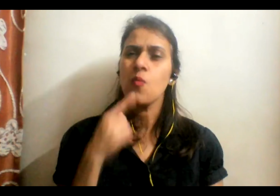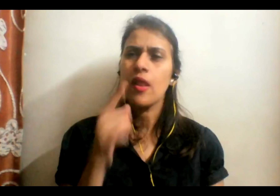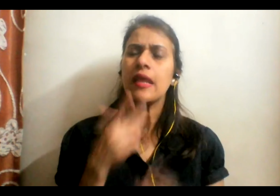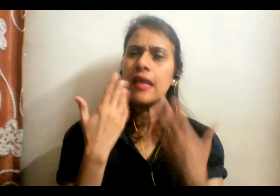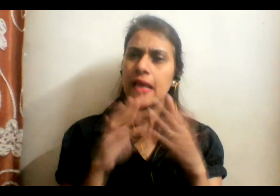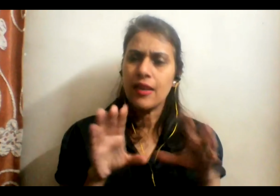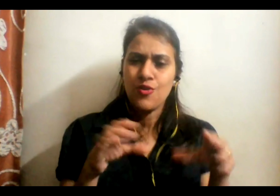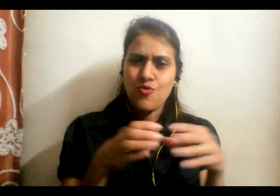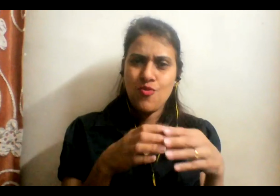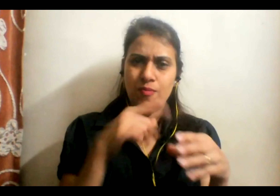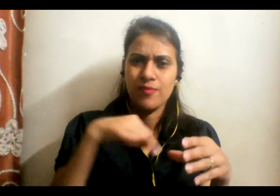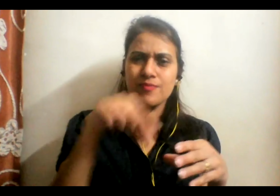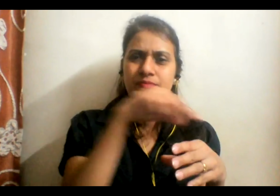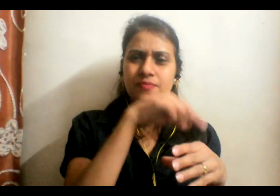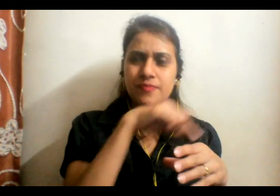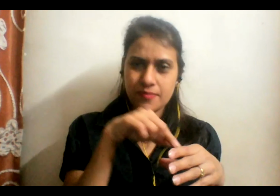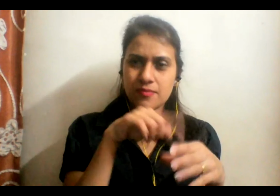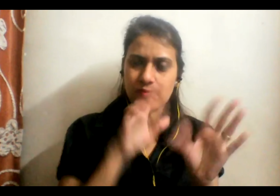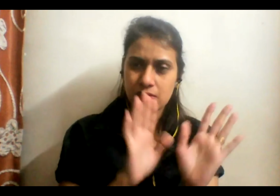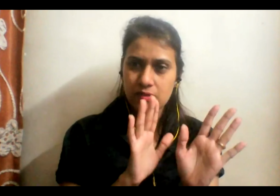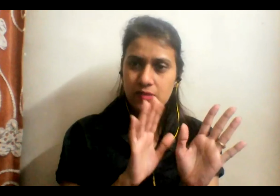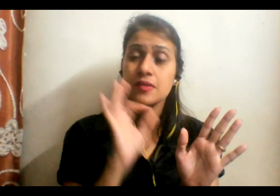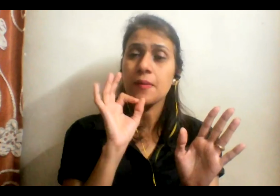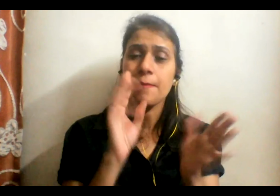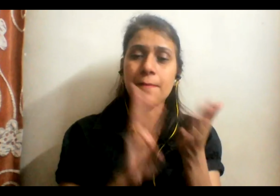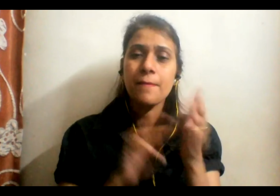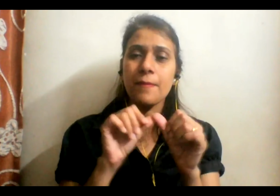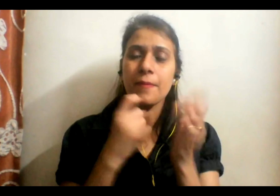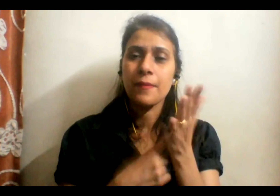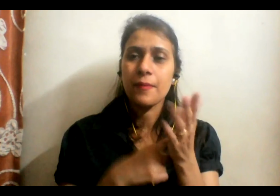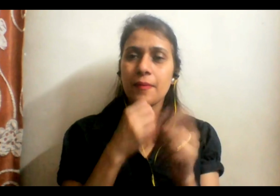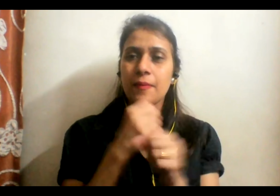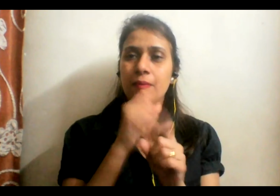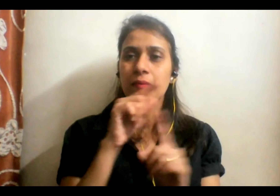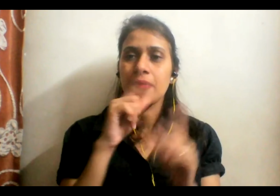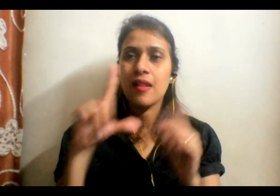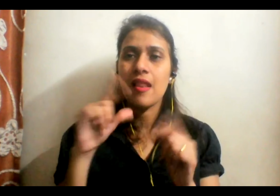a group, what would be the best way to go forward for it?